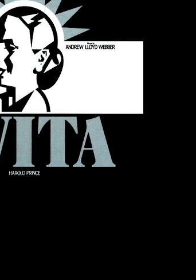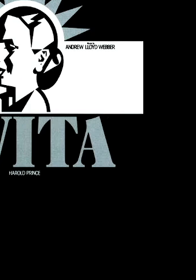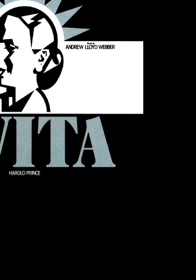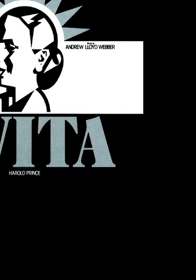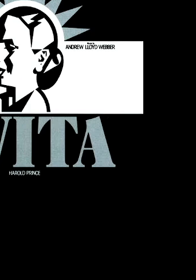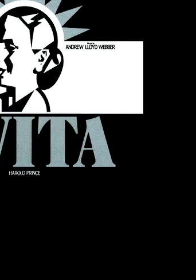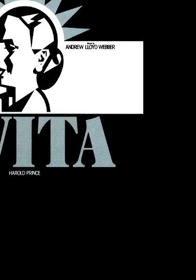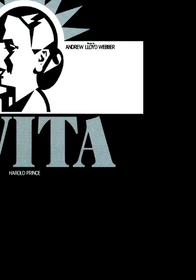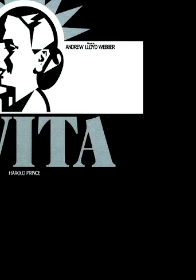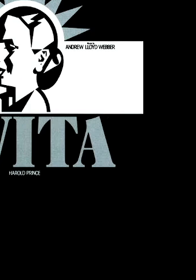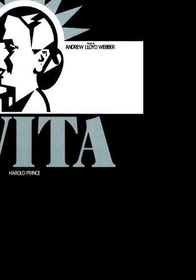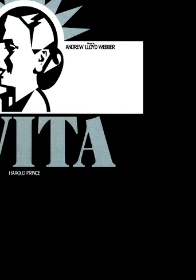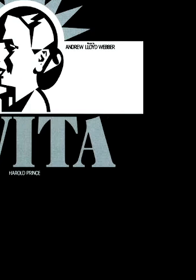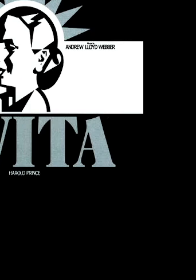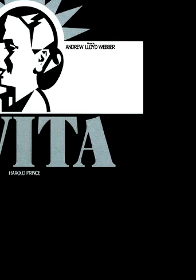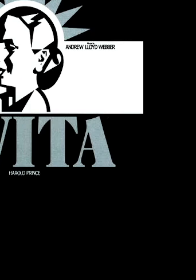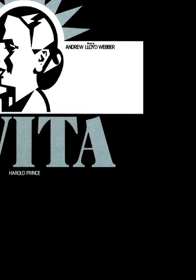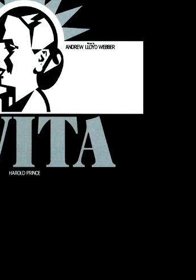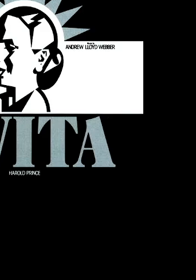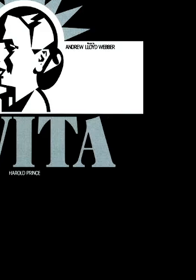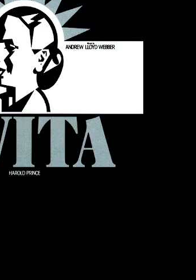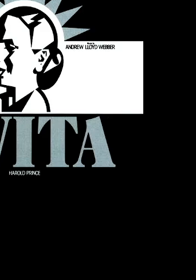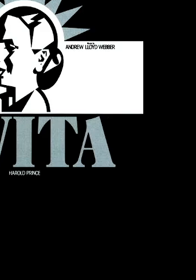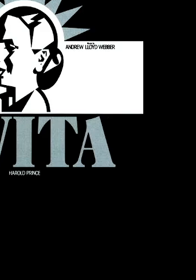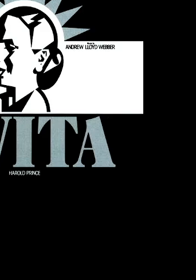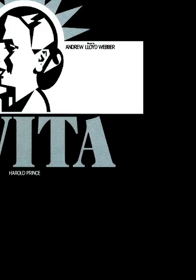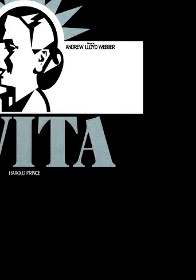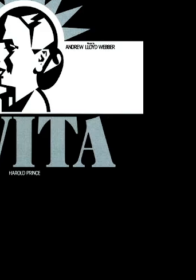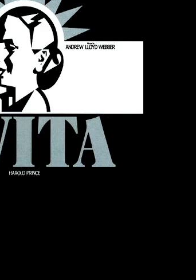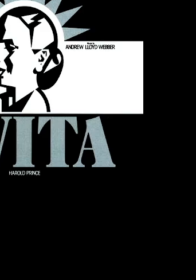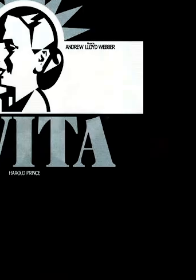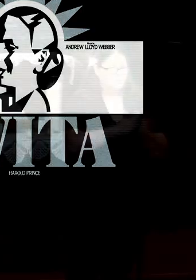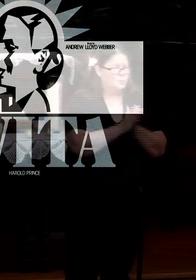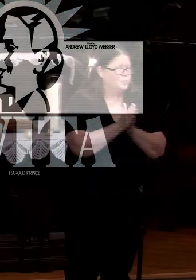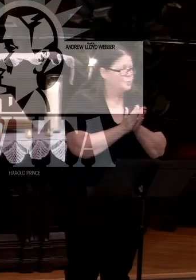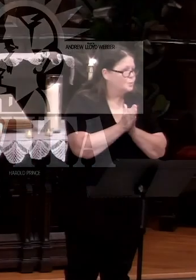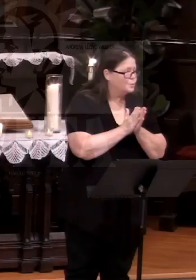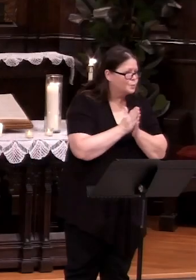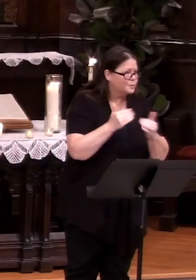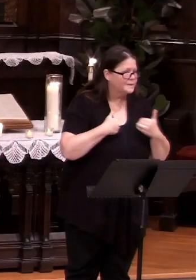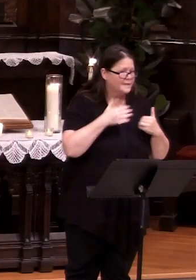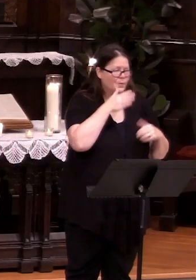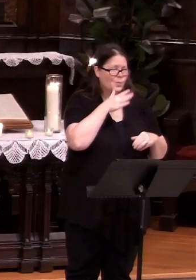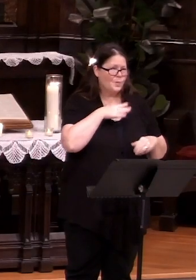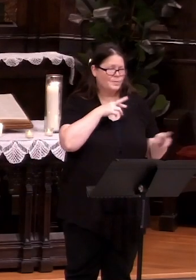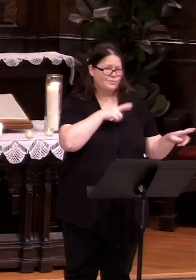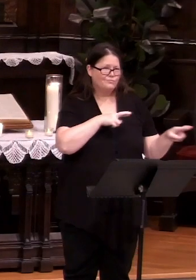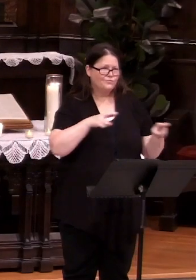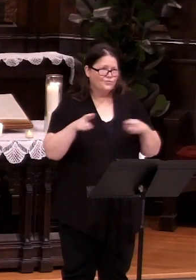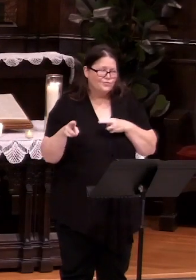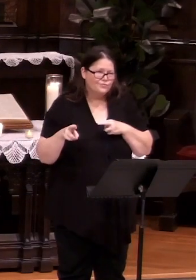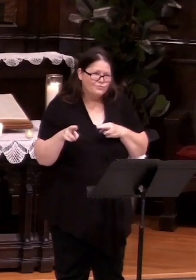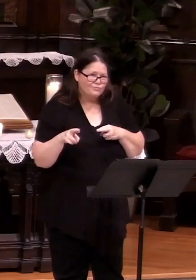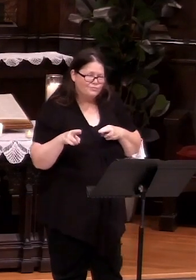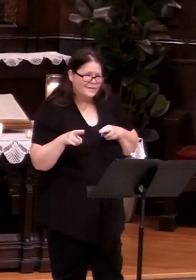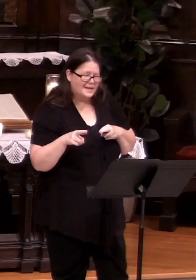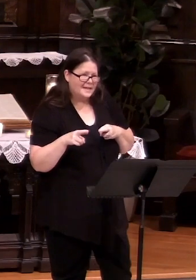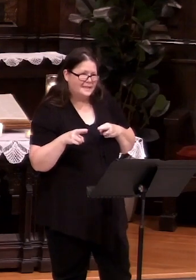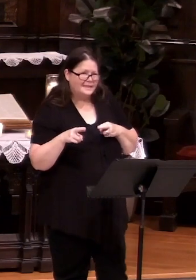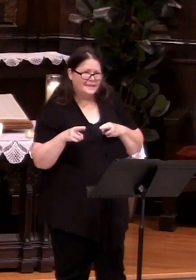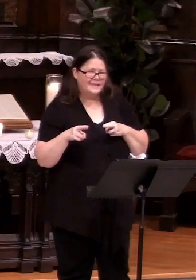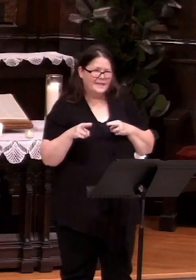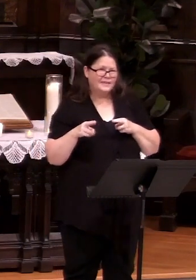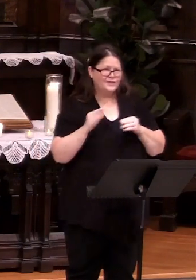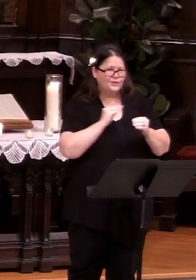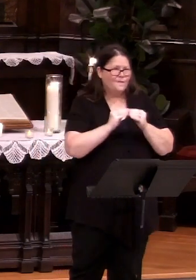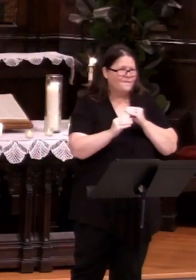I was 21 years old, a bright-eyed young woman who was ready to take on the injustices of